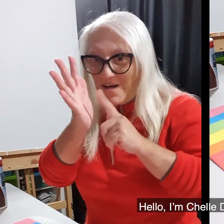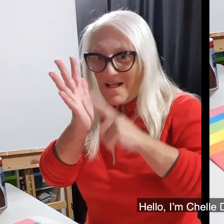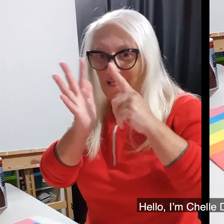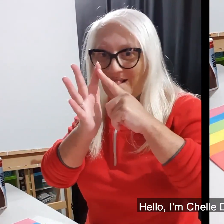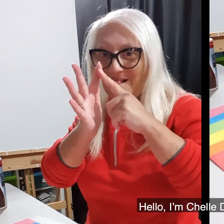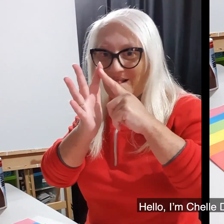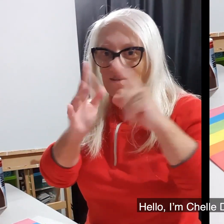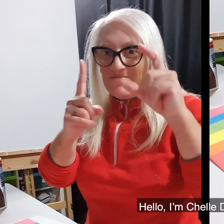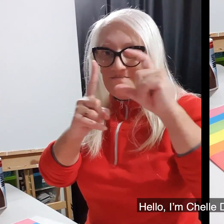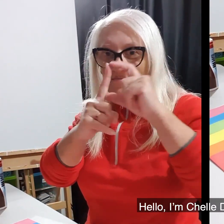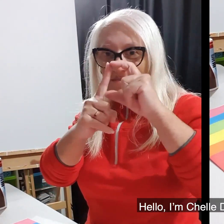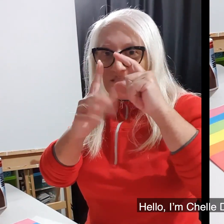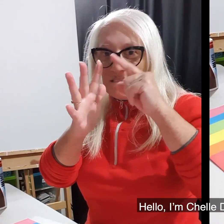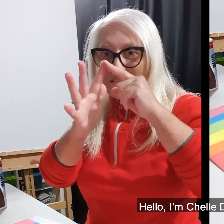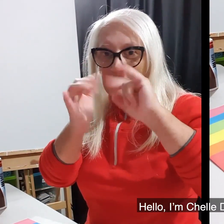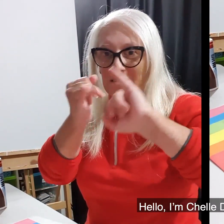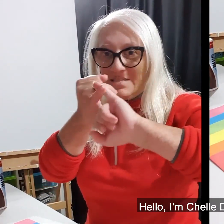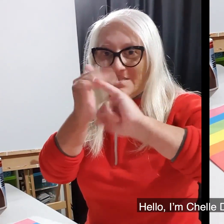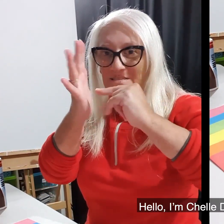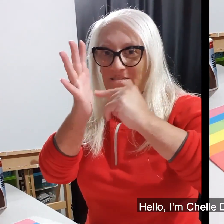I'm Chelle De-Stefano.